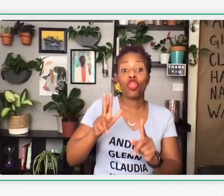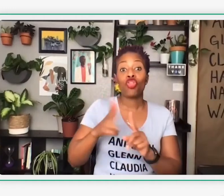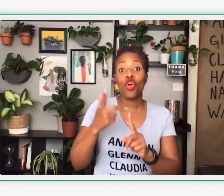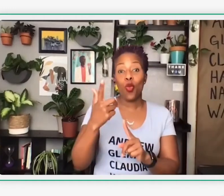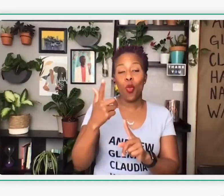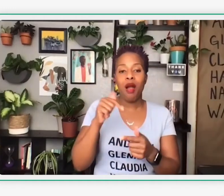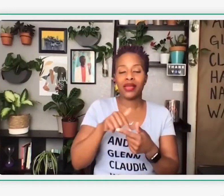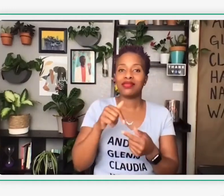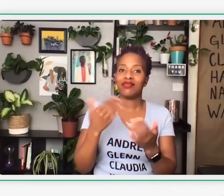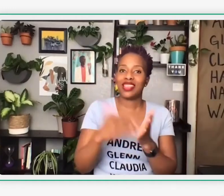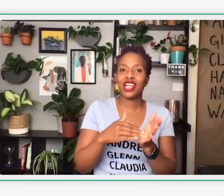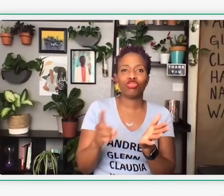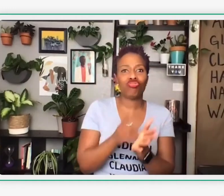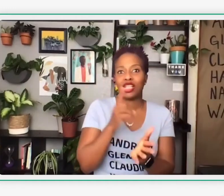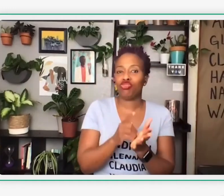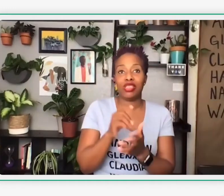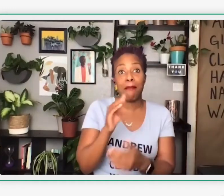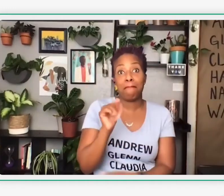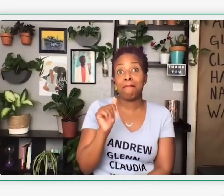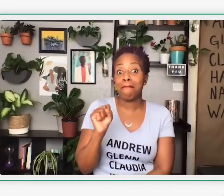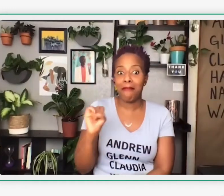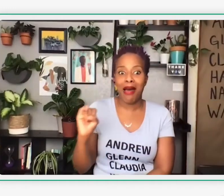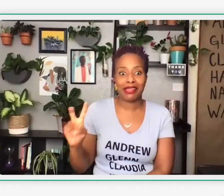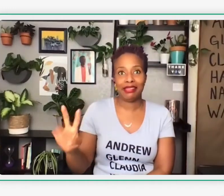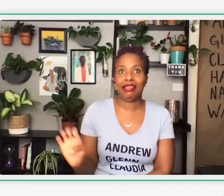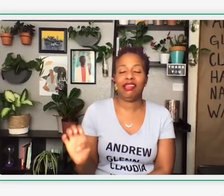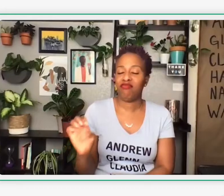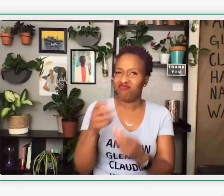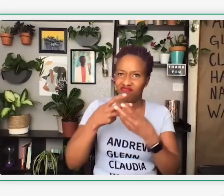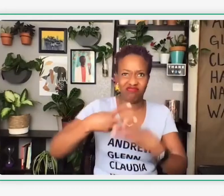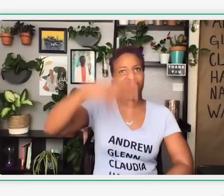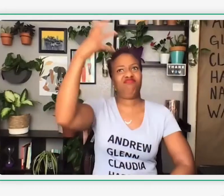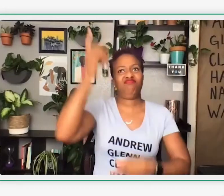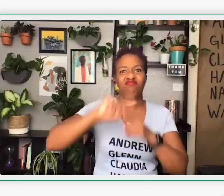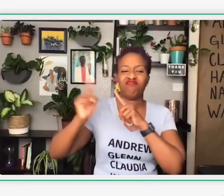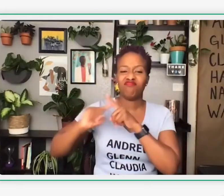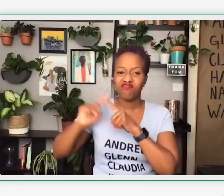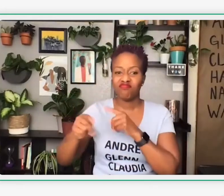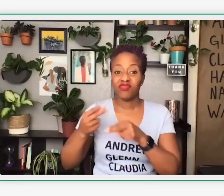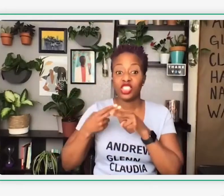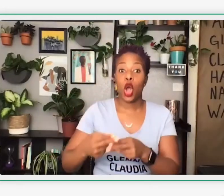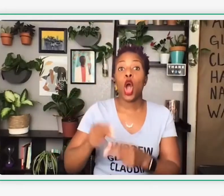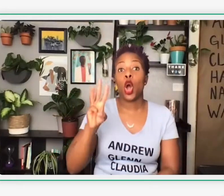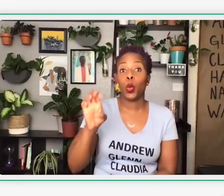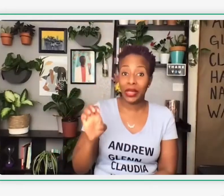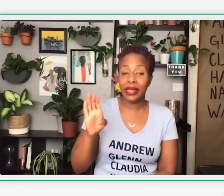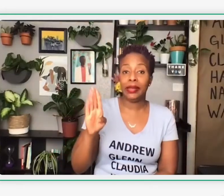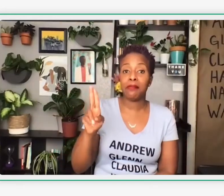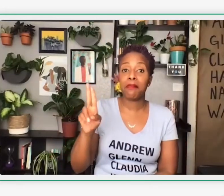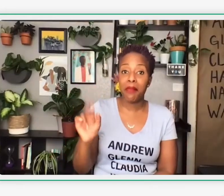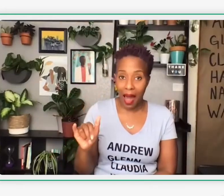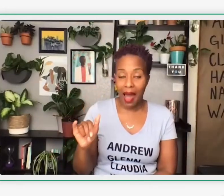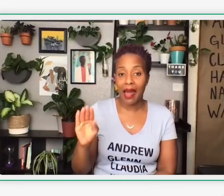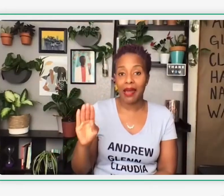money from a Black woman. The third one is, again, a directory. This directory is massive. It has